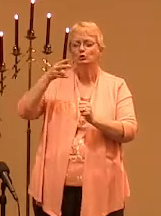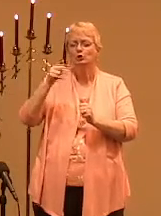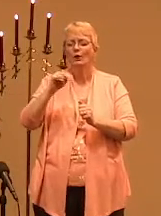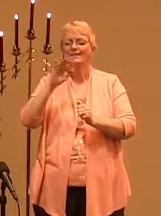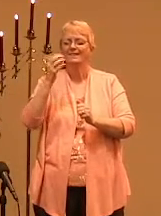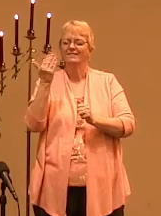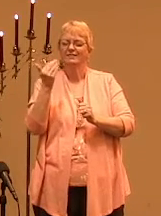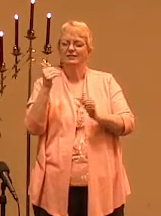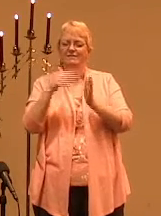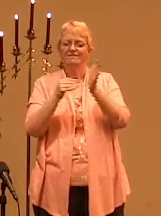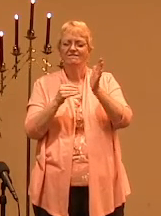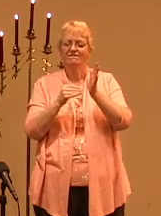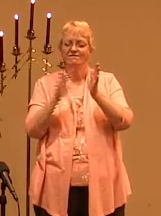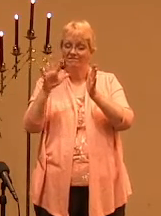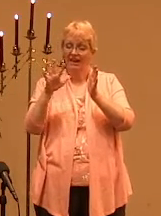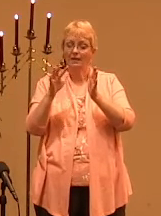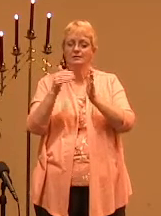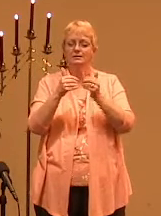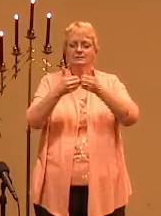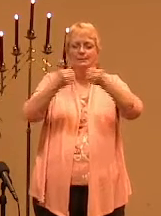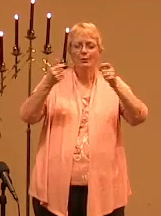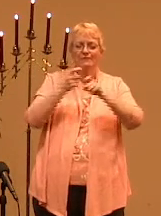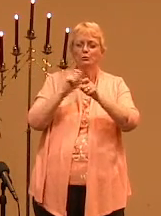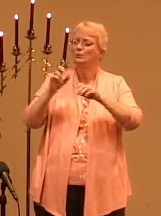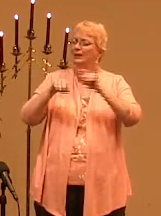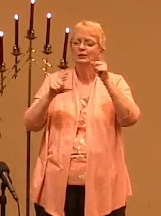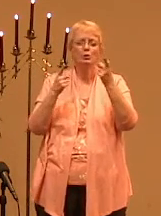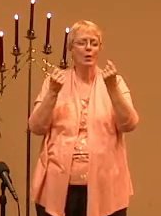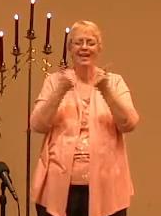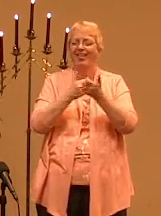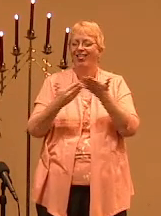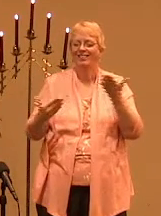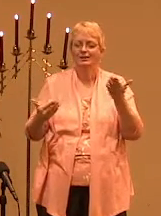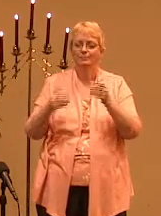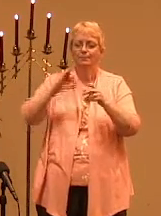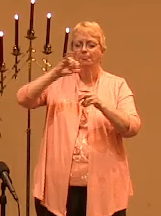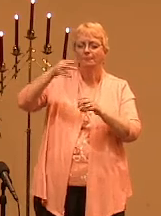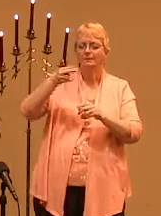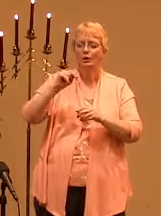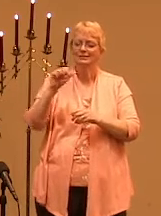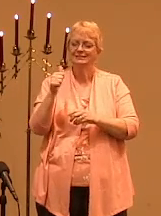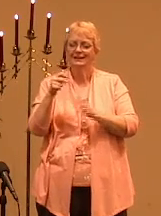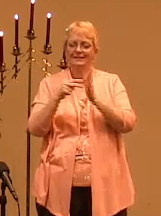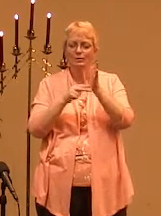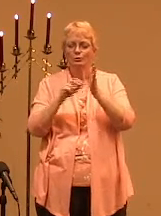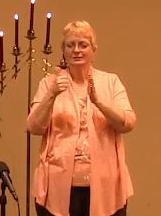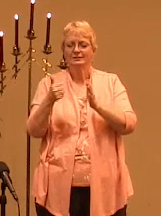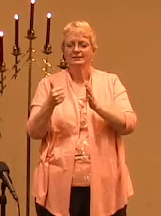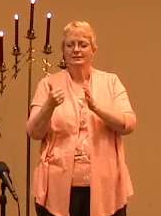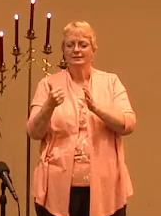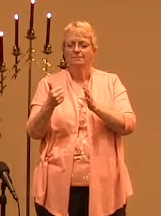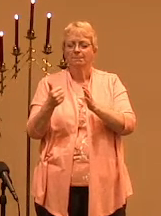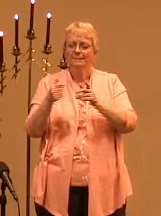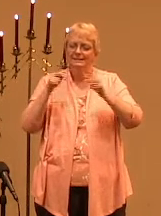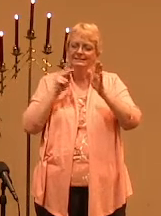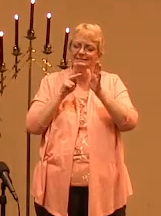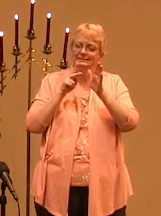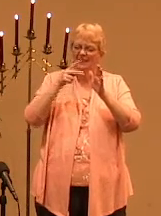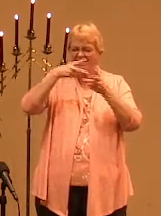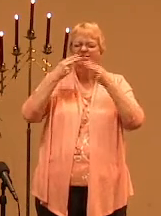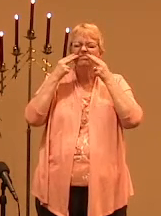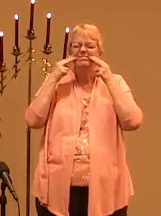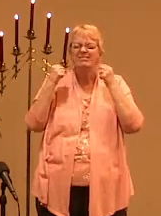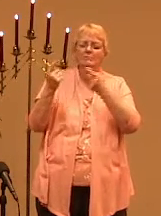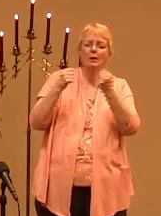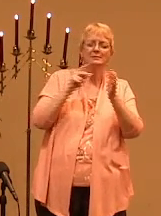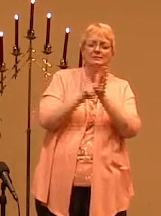said apart from you, we can do nothing. John 10:10, the thief comes to steal, kill, and destroy, but you came to give us